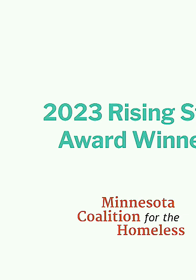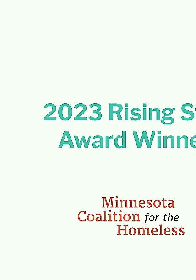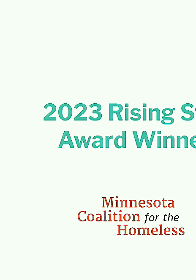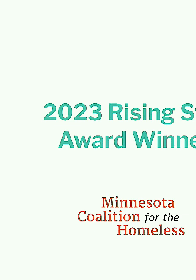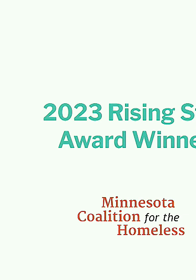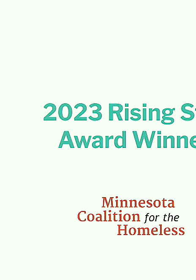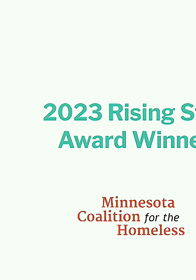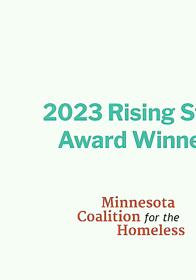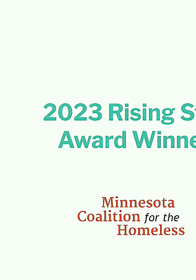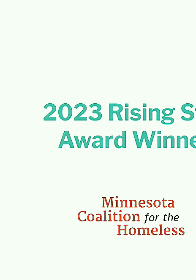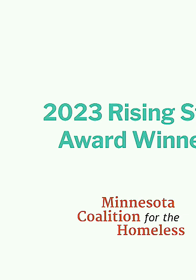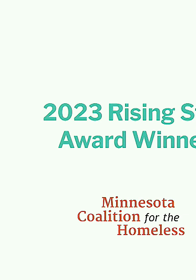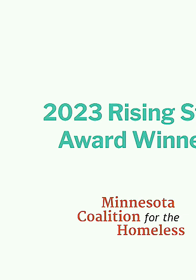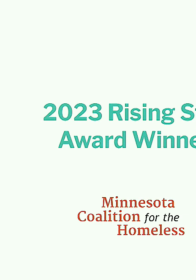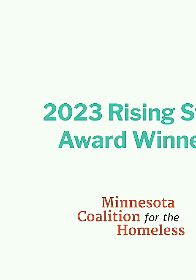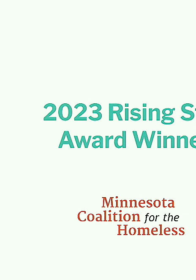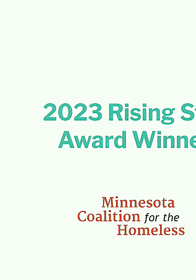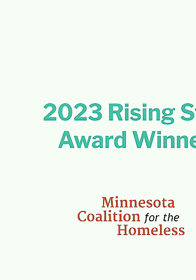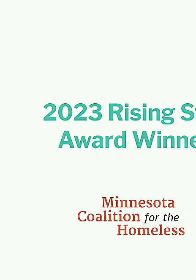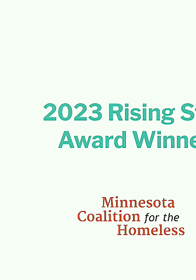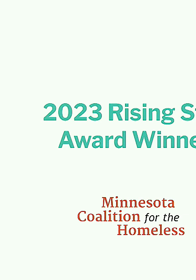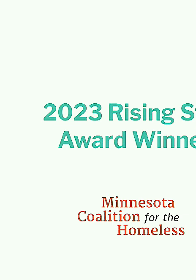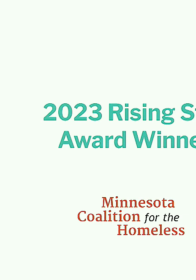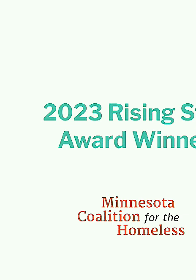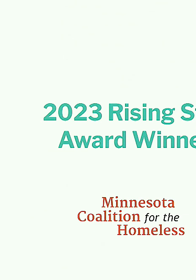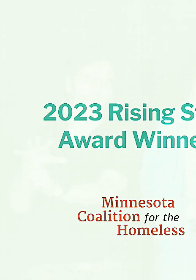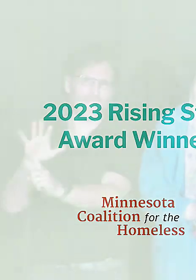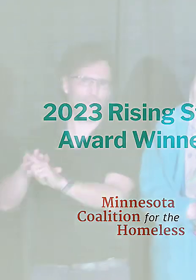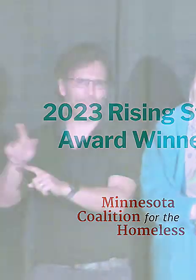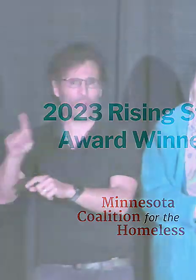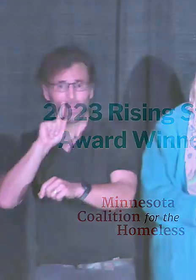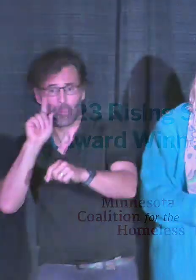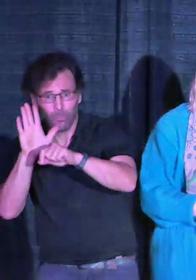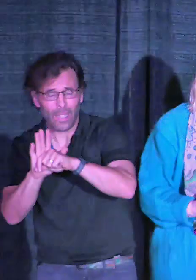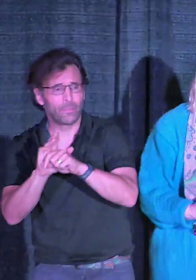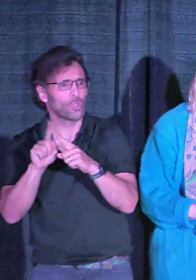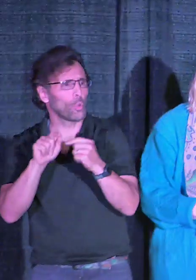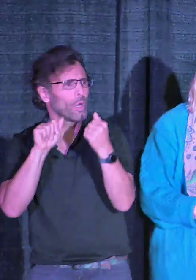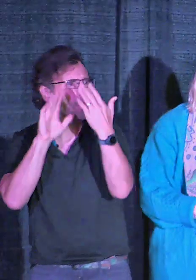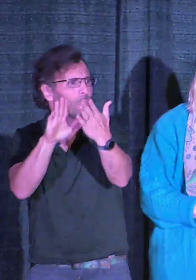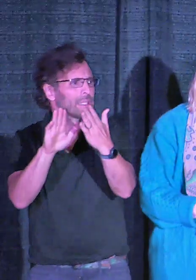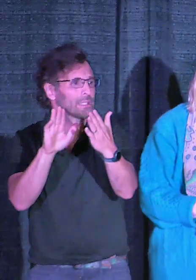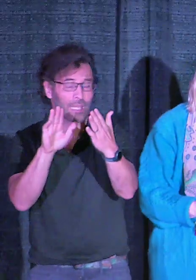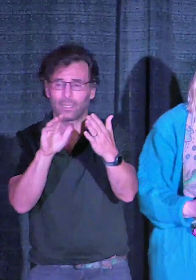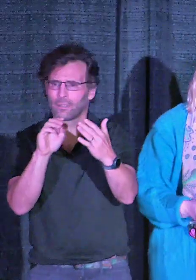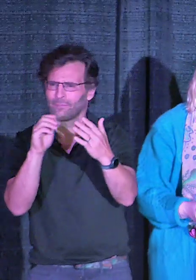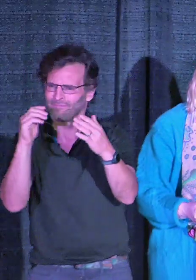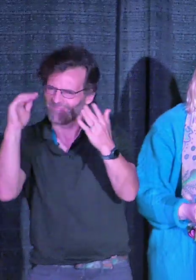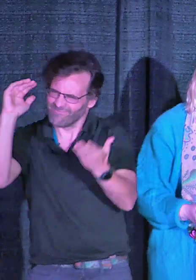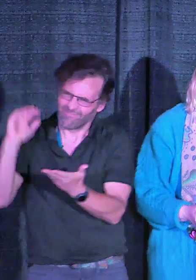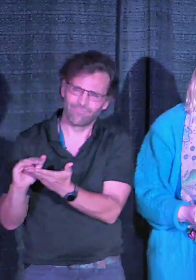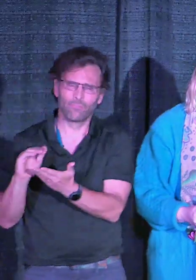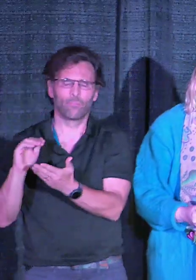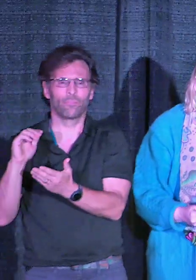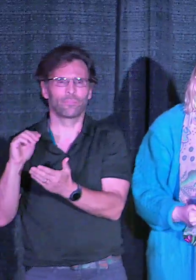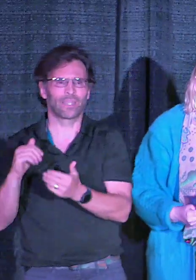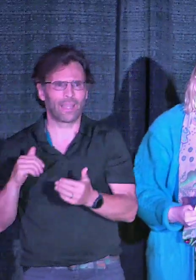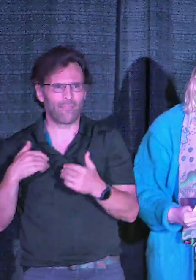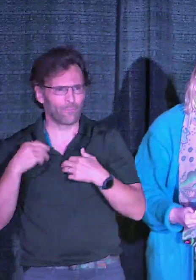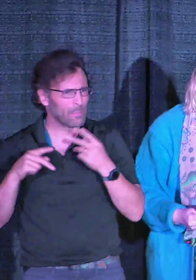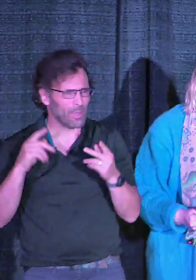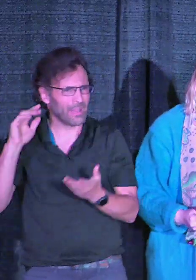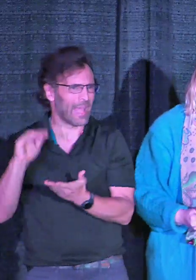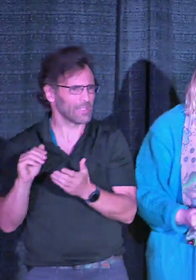of experience and will shine a light on their commitment to addressing homelessness and advancing housing